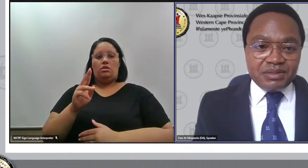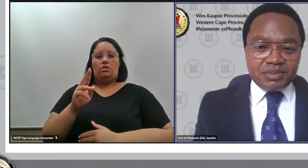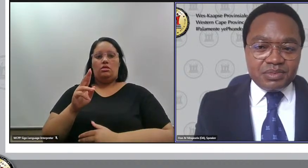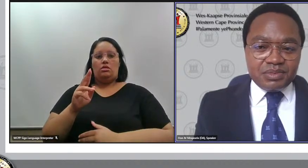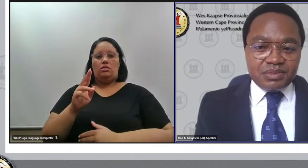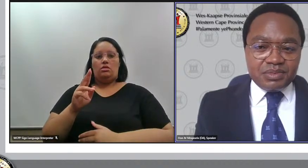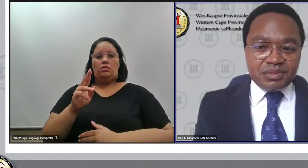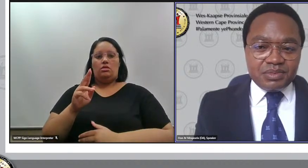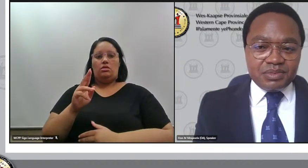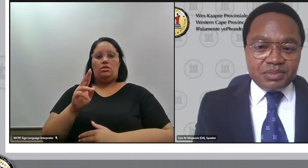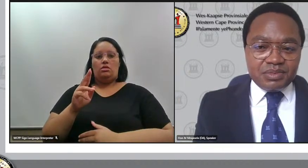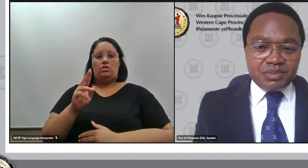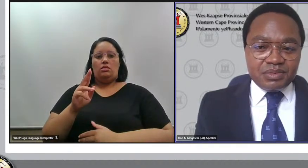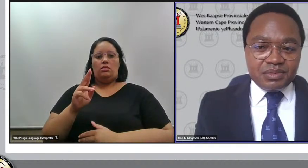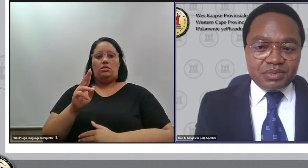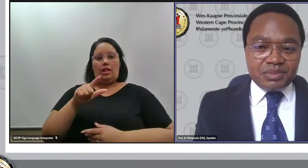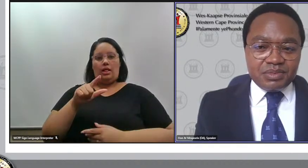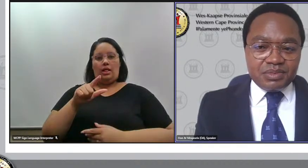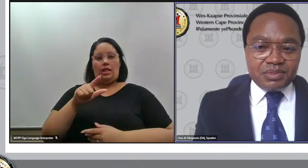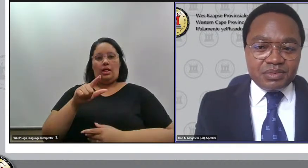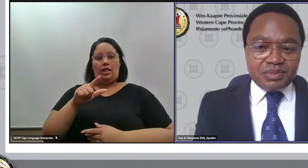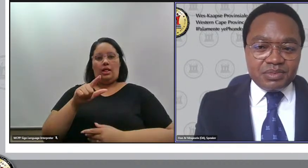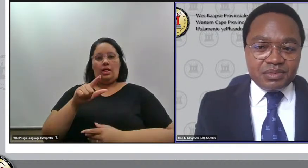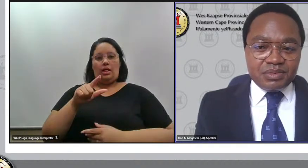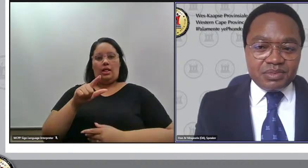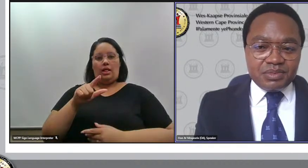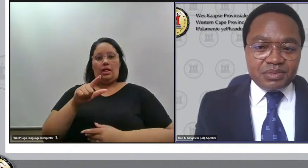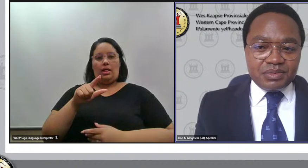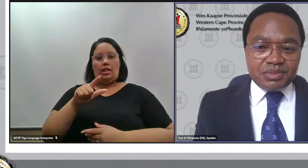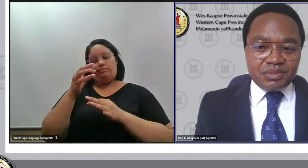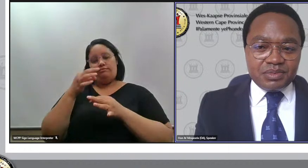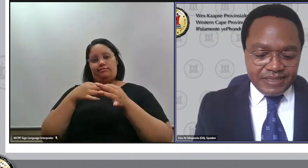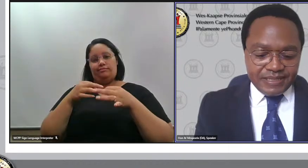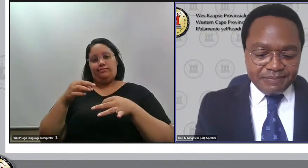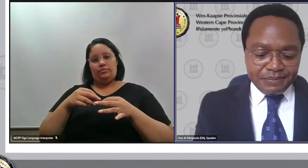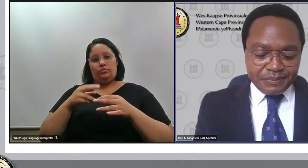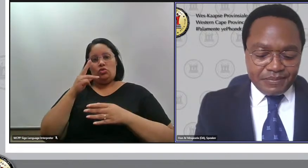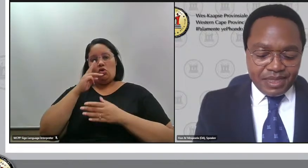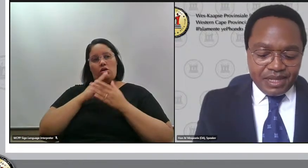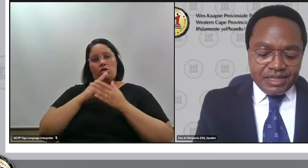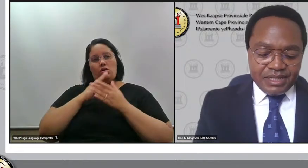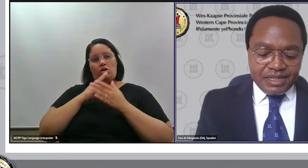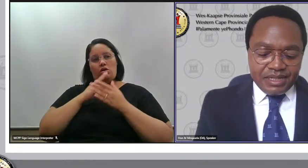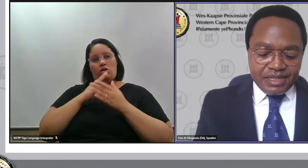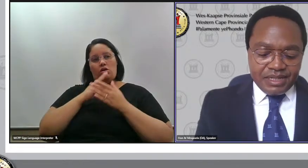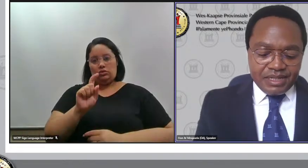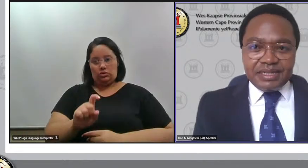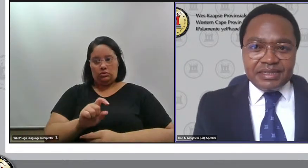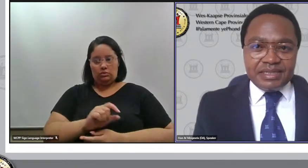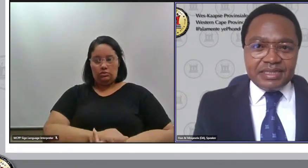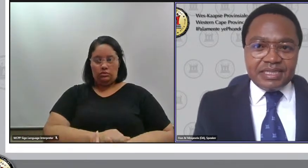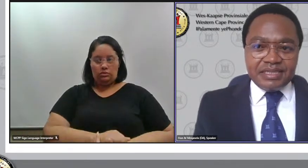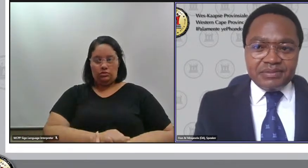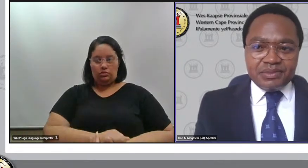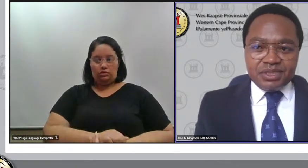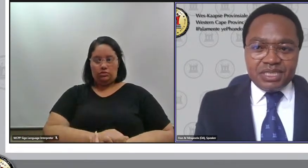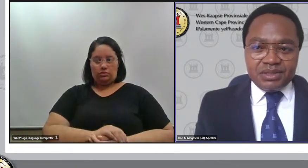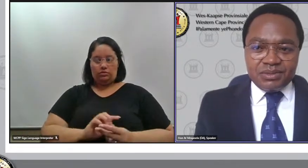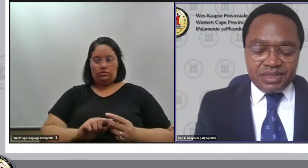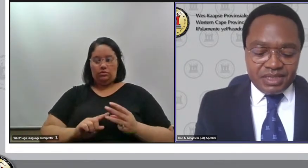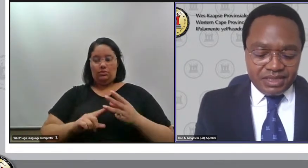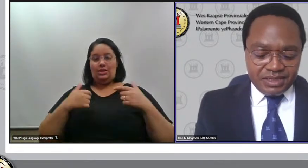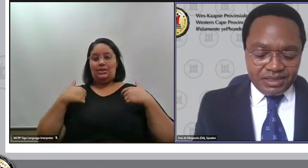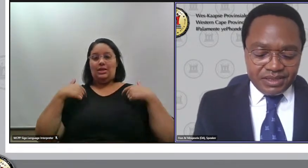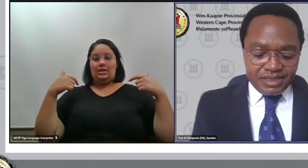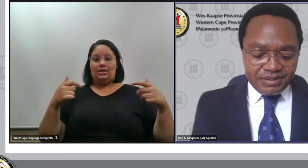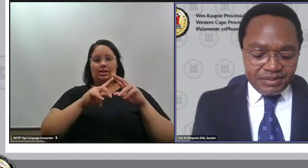by Honourable Plato, and then just touch briefly on an Honourable Lekka, but the secretary and the team will deal